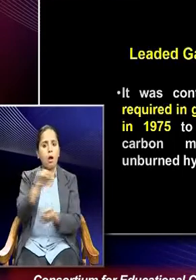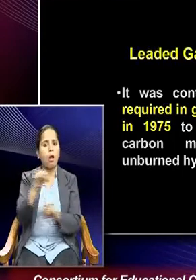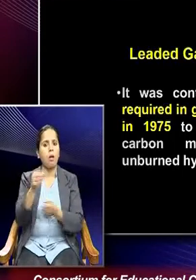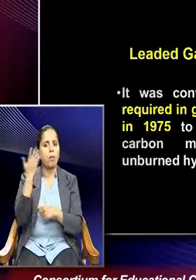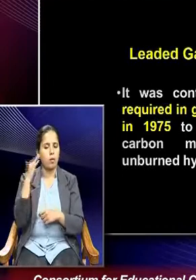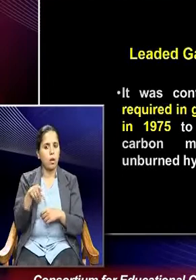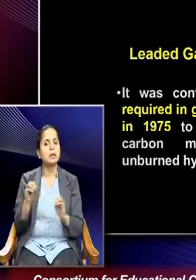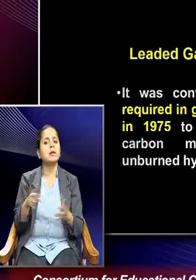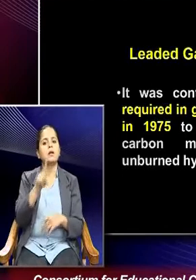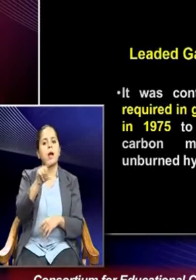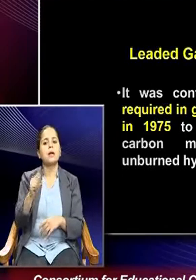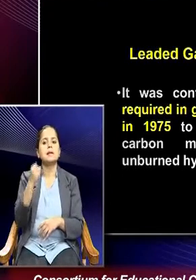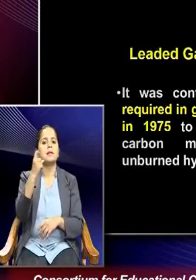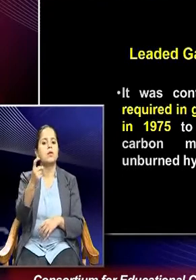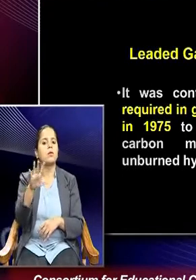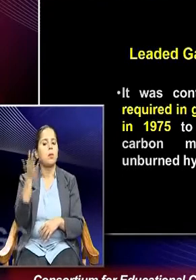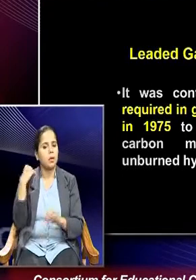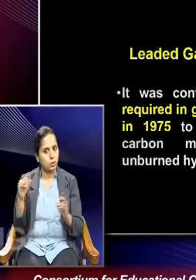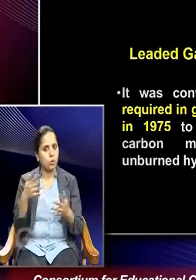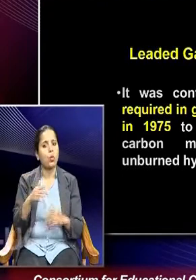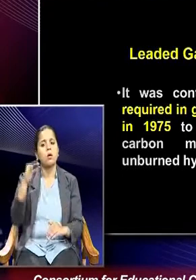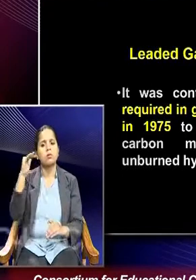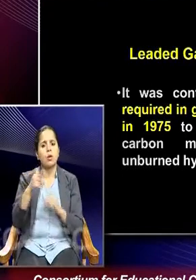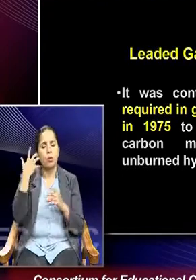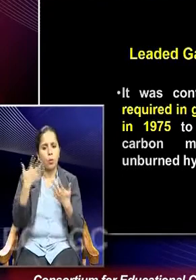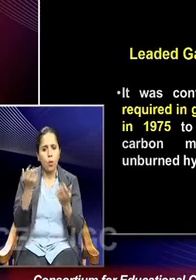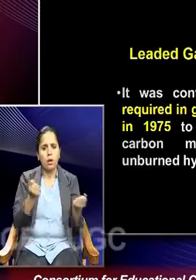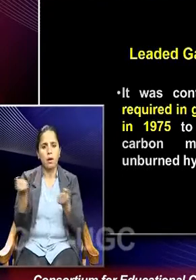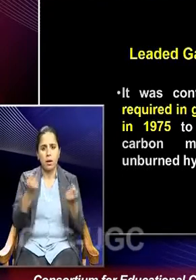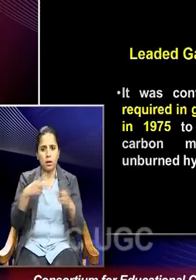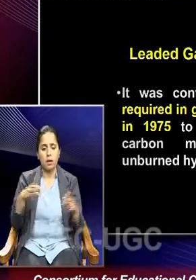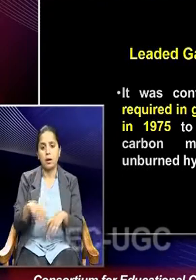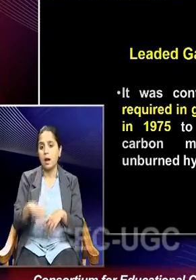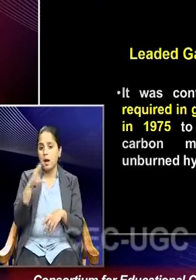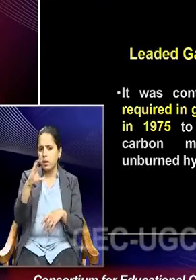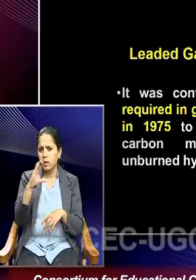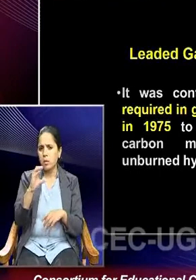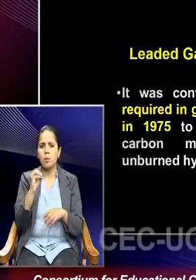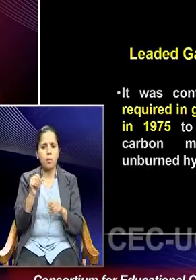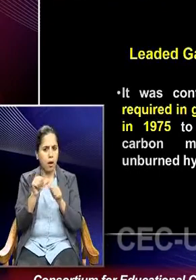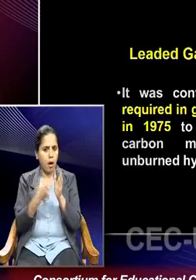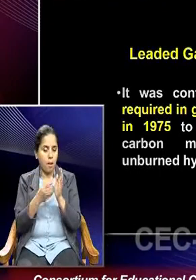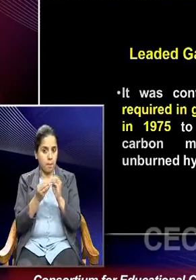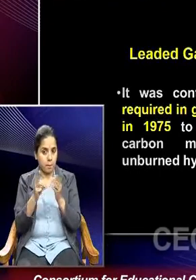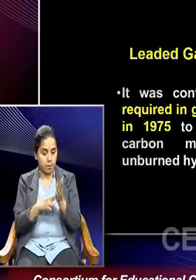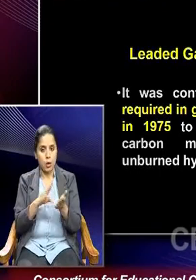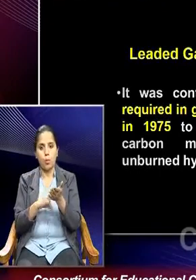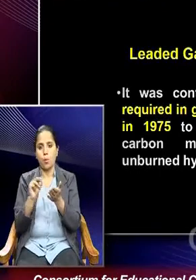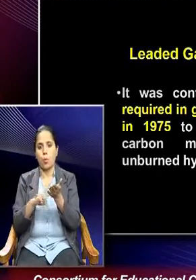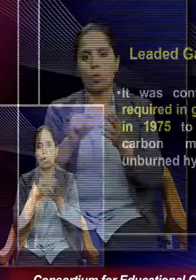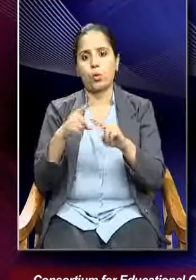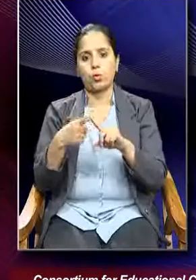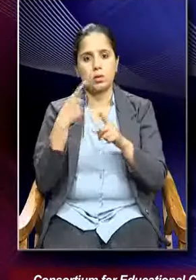in 1975 to reduce emissions of carbon monoxide and